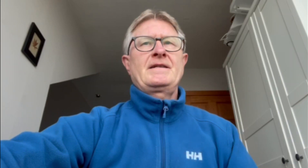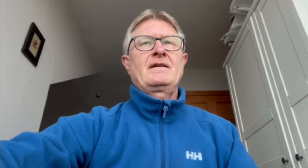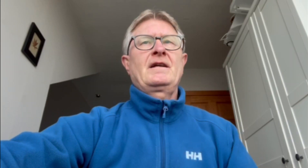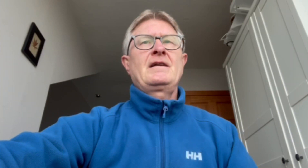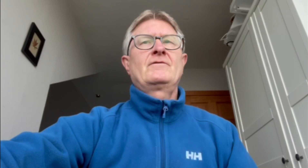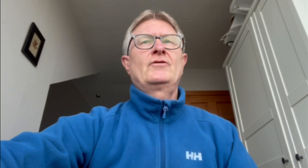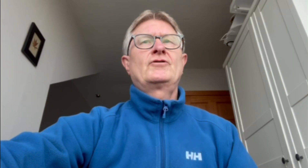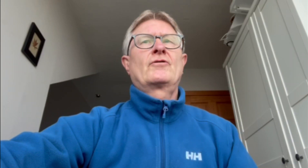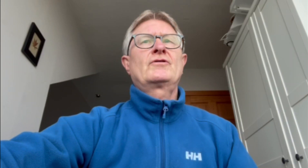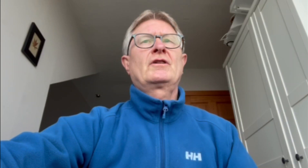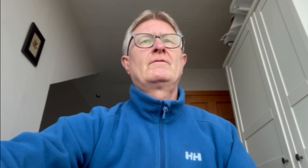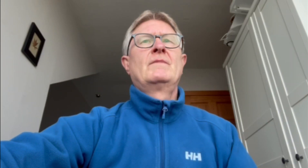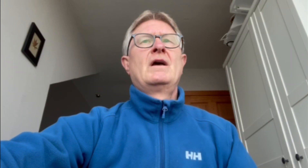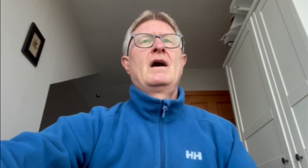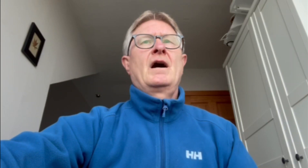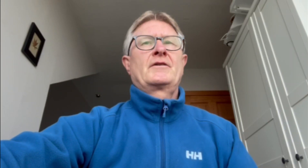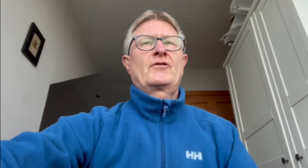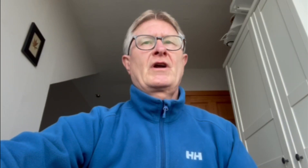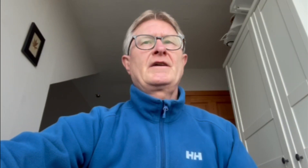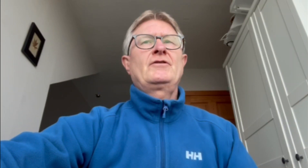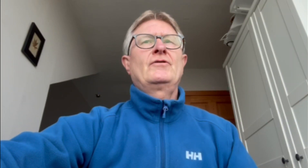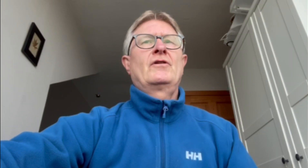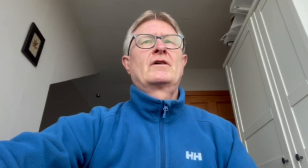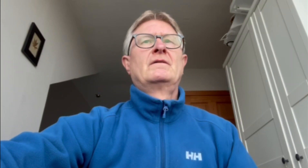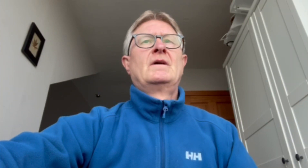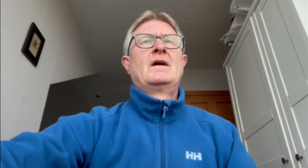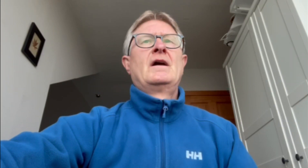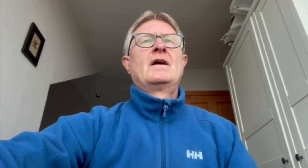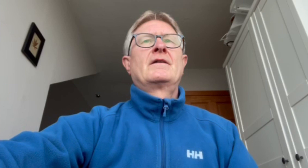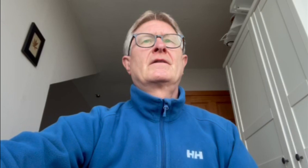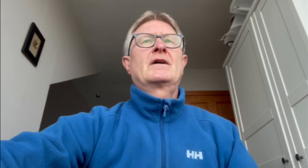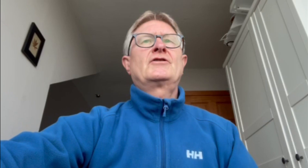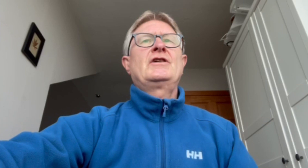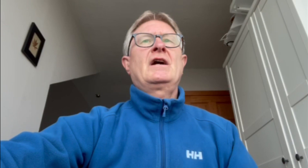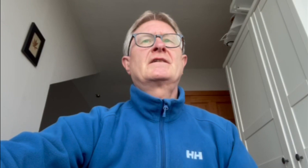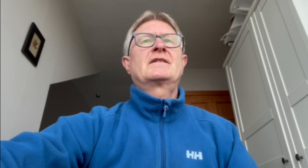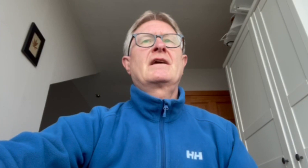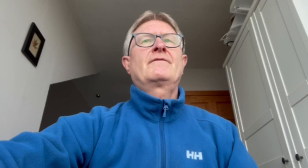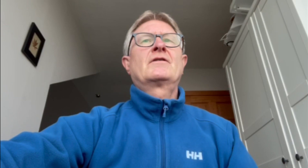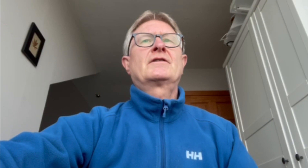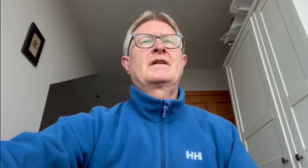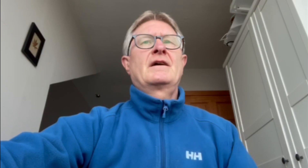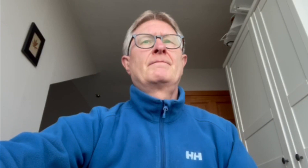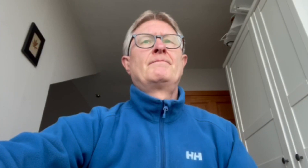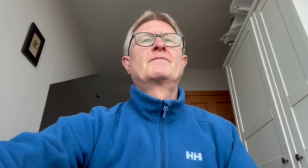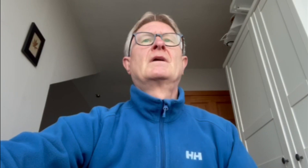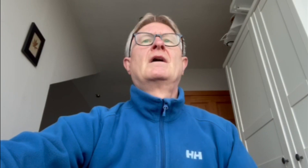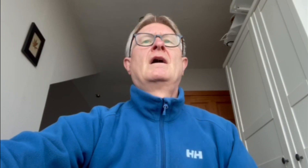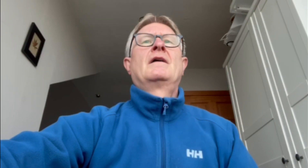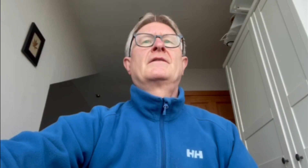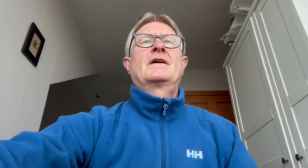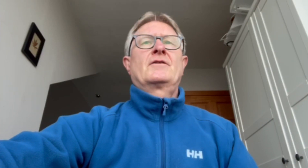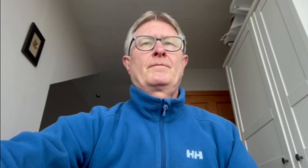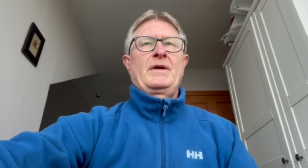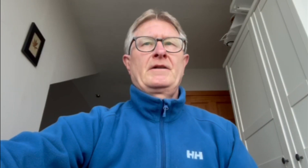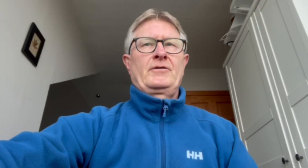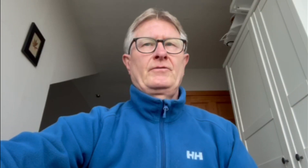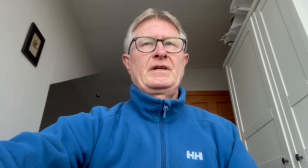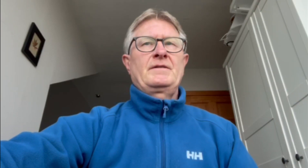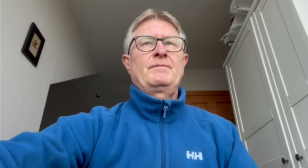tenderly to Jerusalem and cry to her that she has served her term, that her penalty is